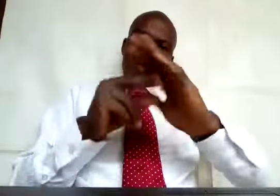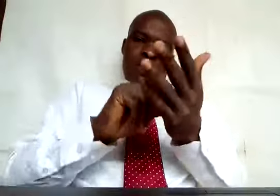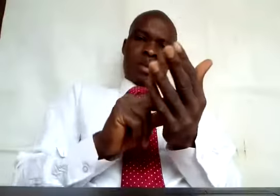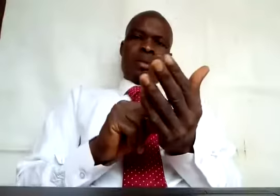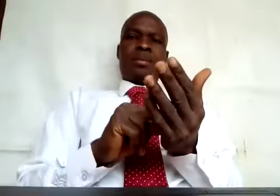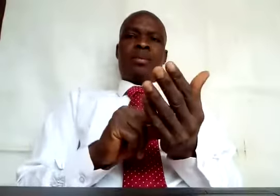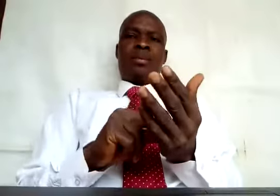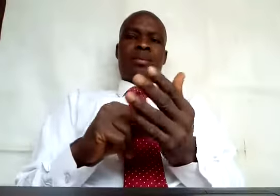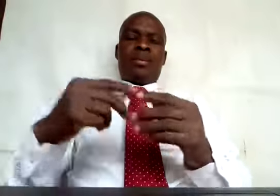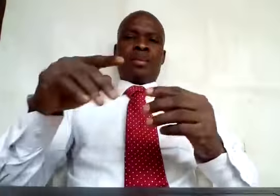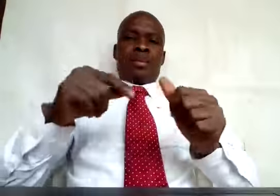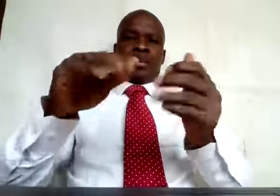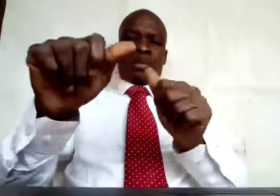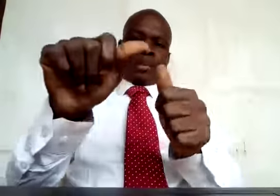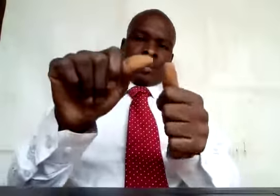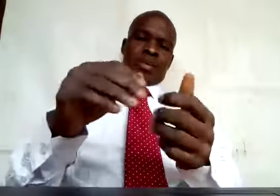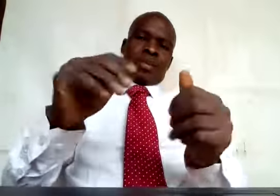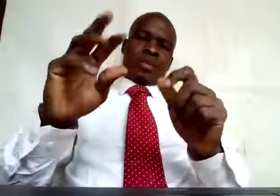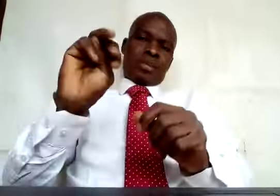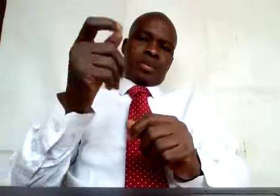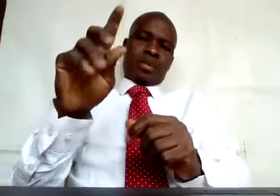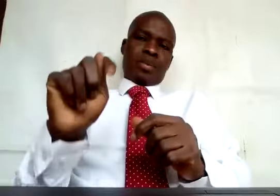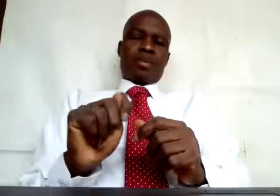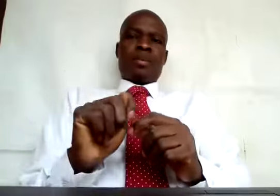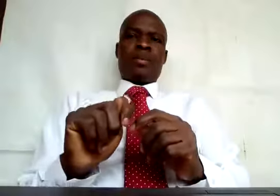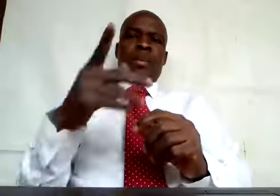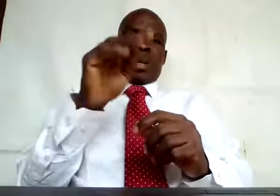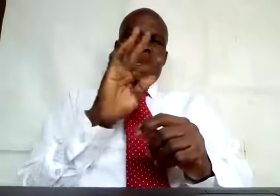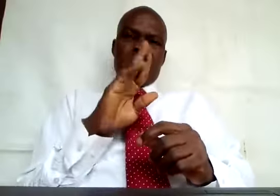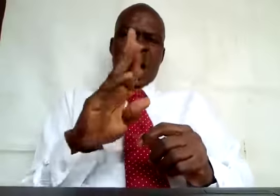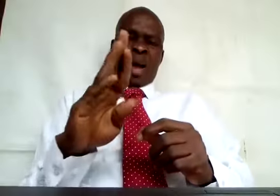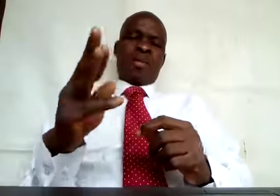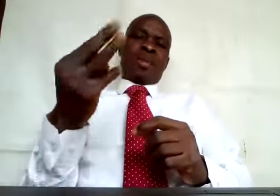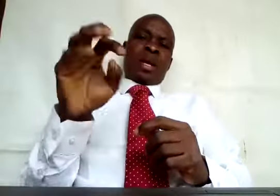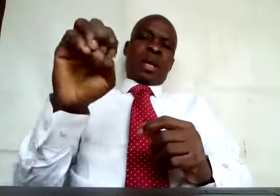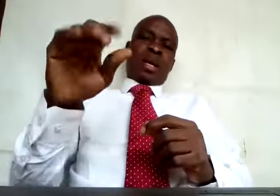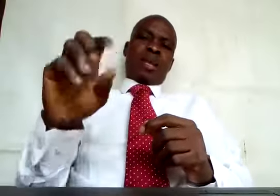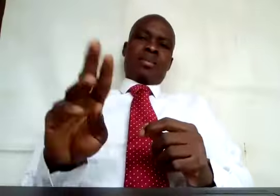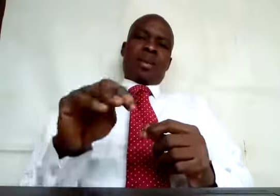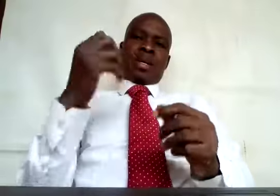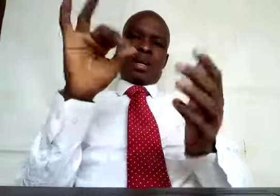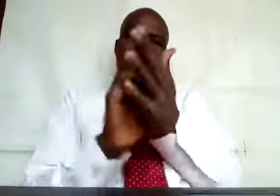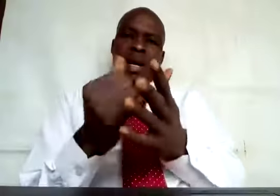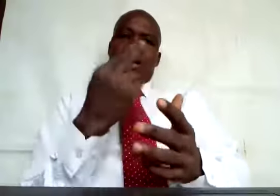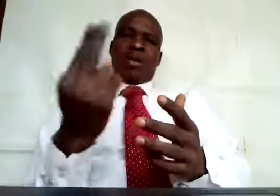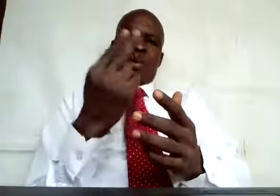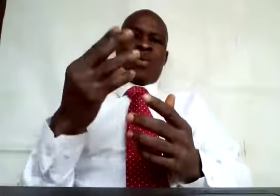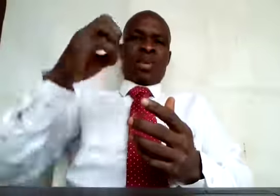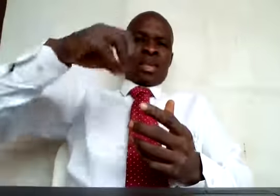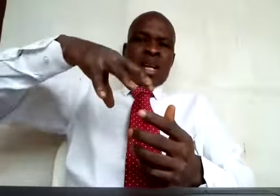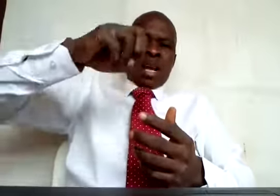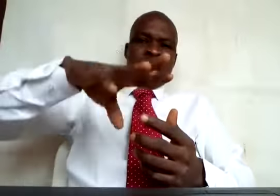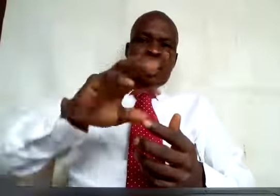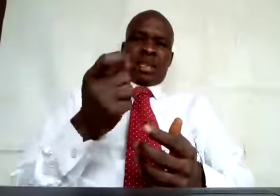the day. Metals. They are elements that are usually shiny solids that conduct heat